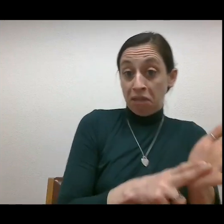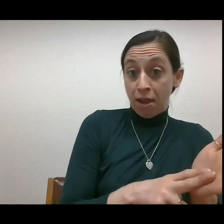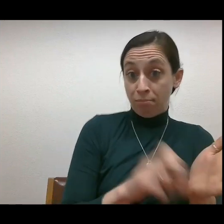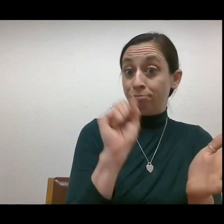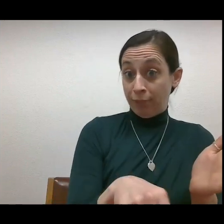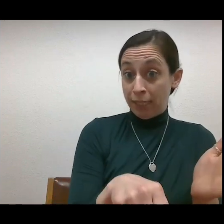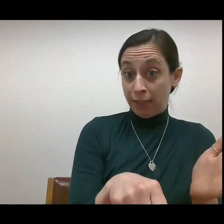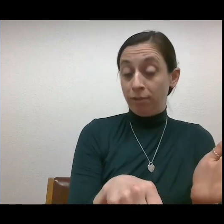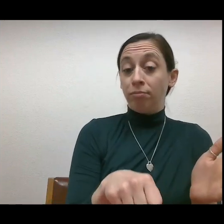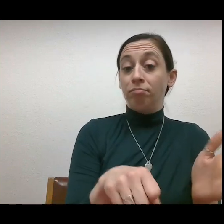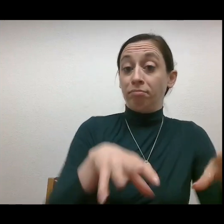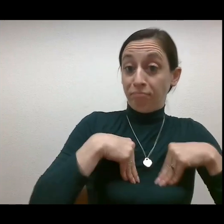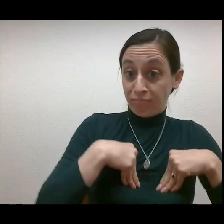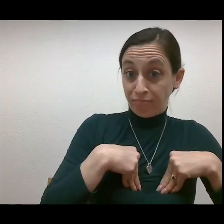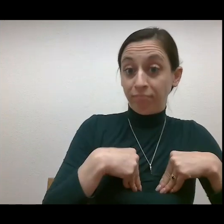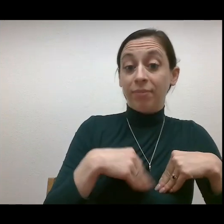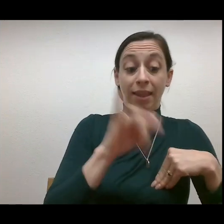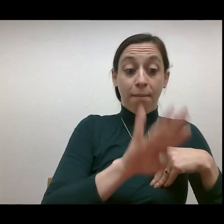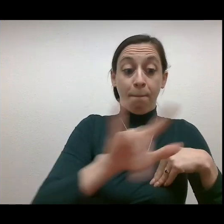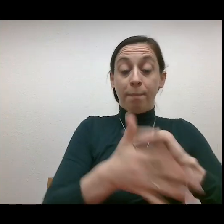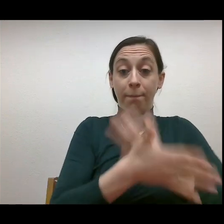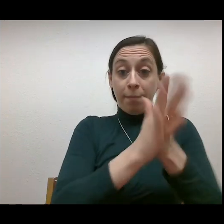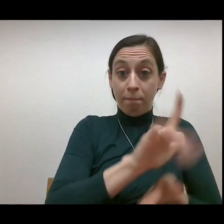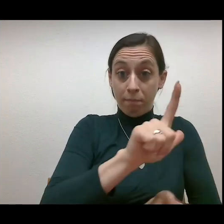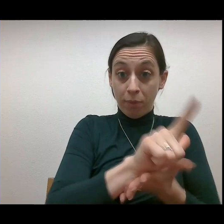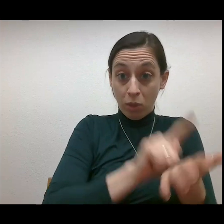either sign the bill or just leave it.